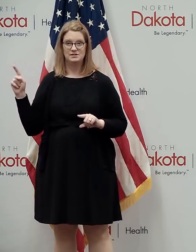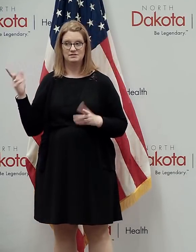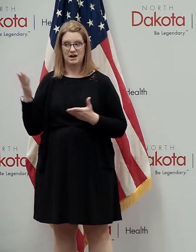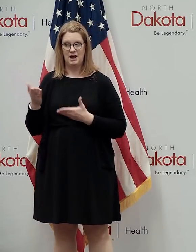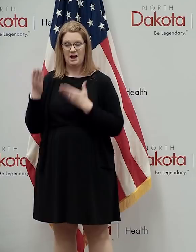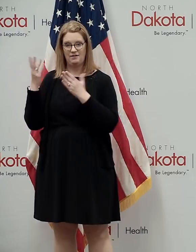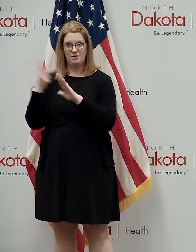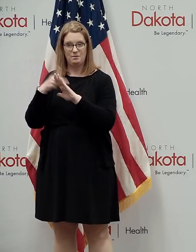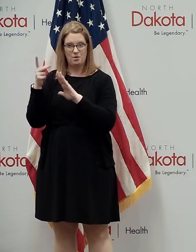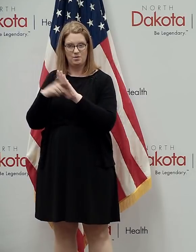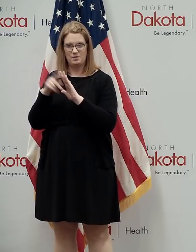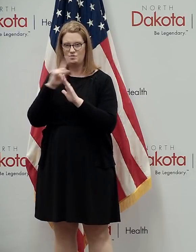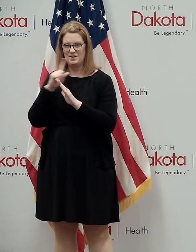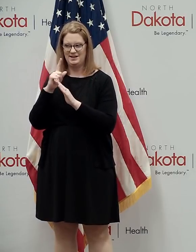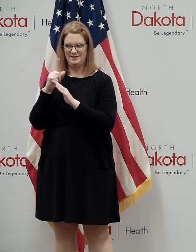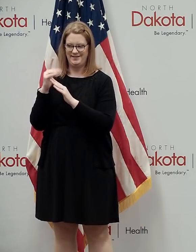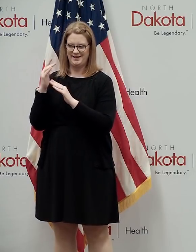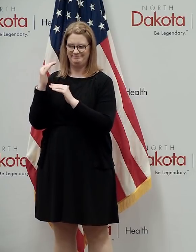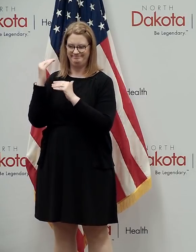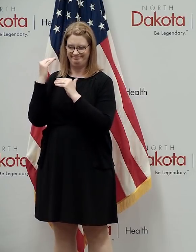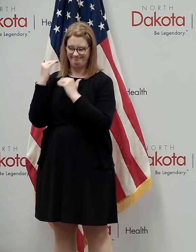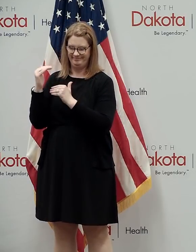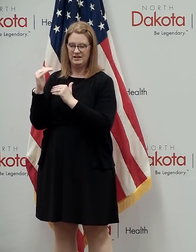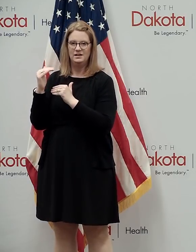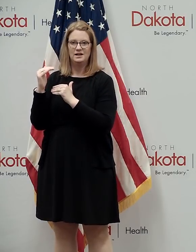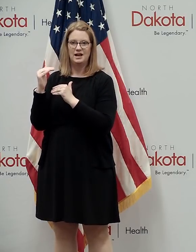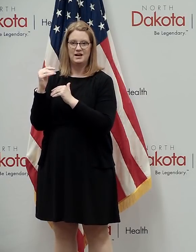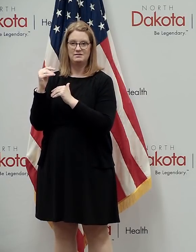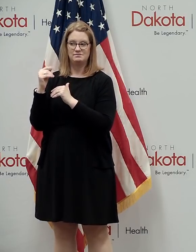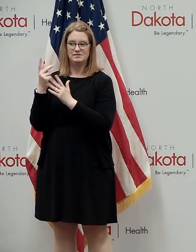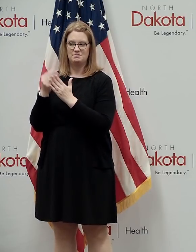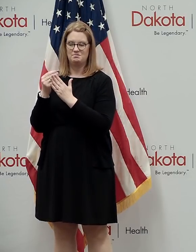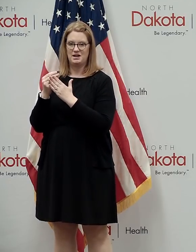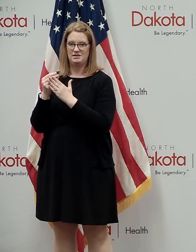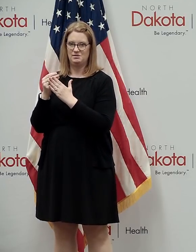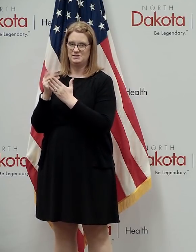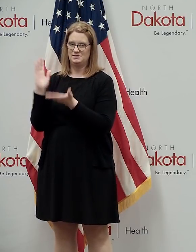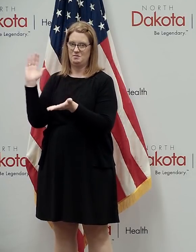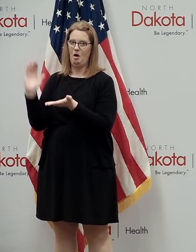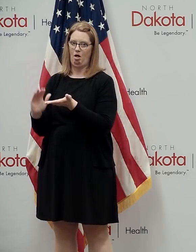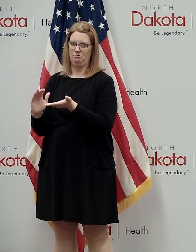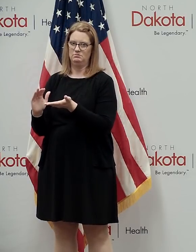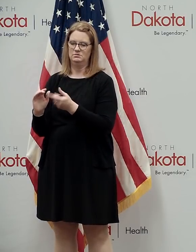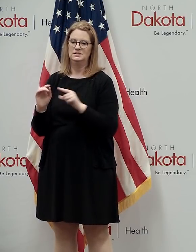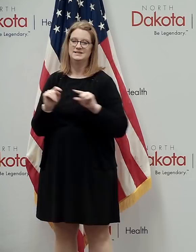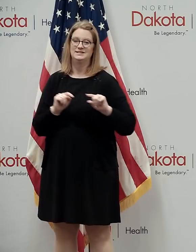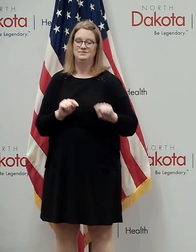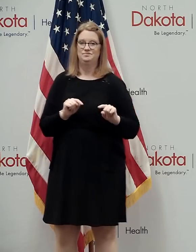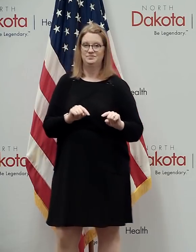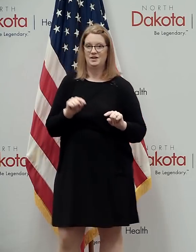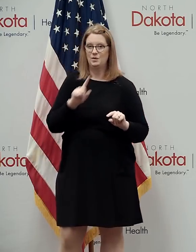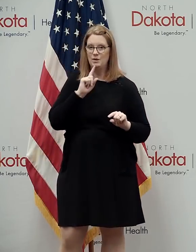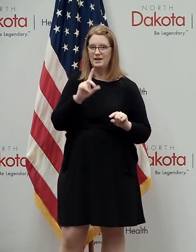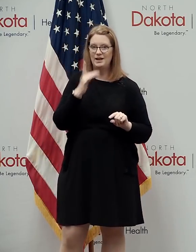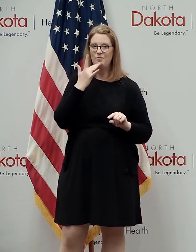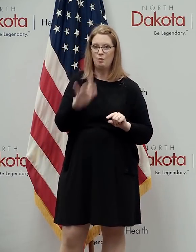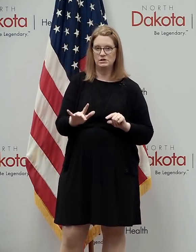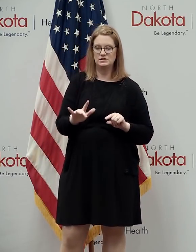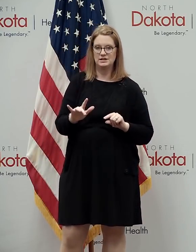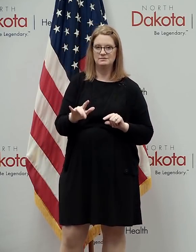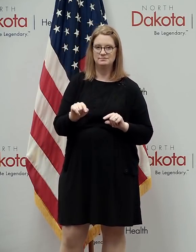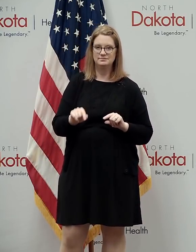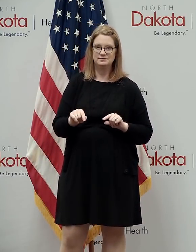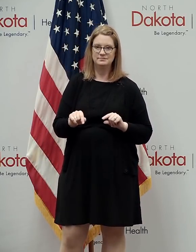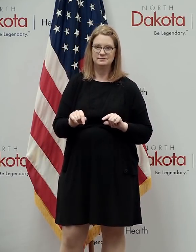program that was much more restrictive and a much smaller amount of money, respectively. And so we're really fortunate, I think, in North Dakota to have